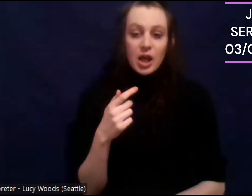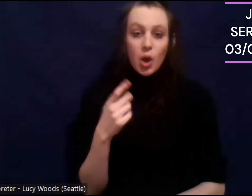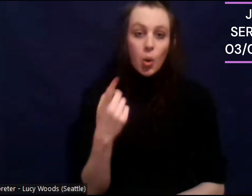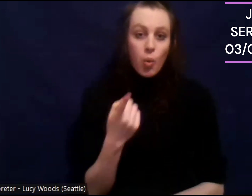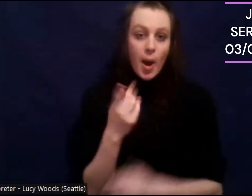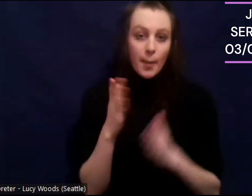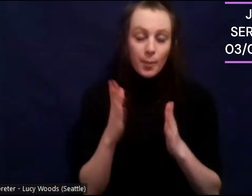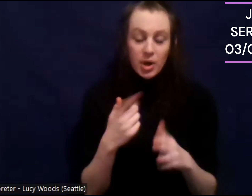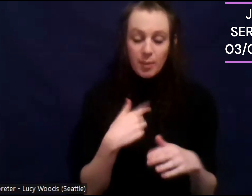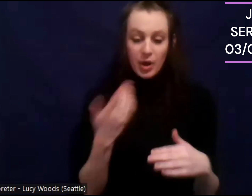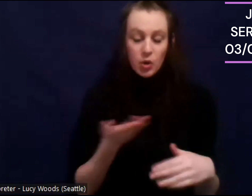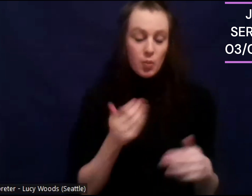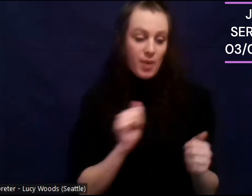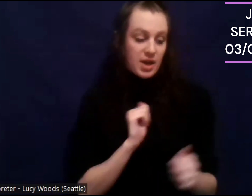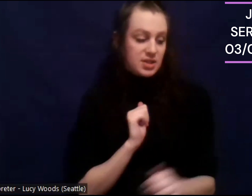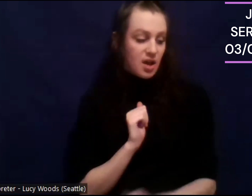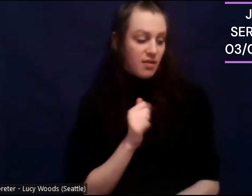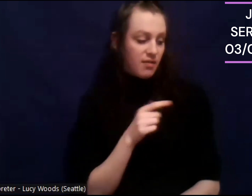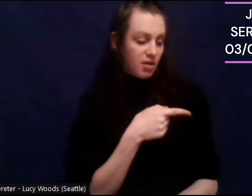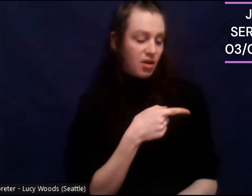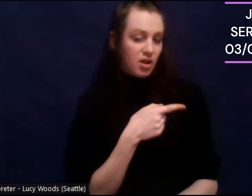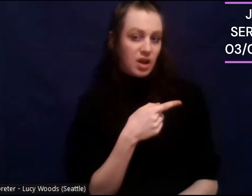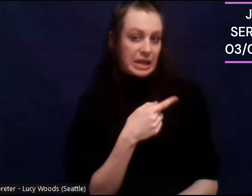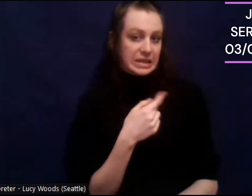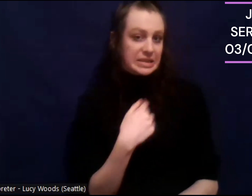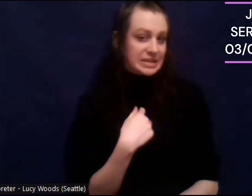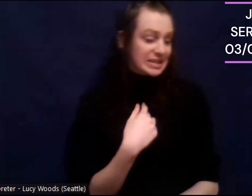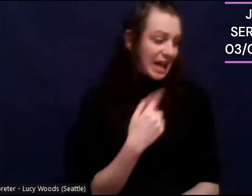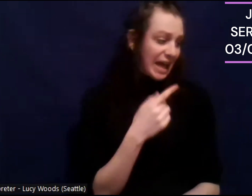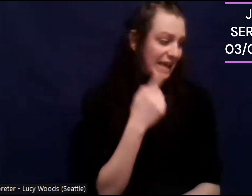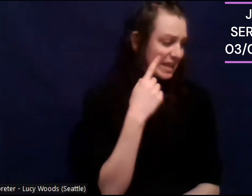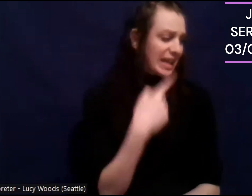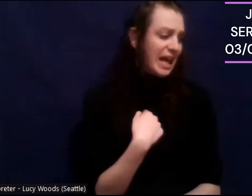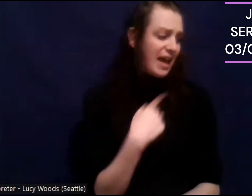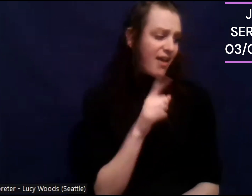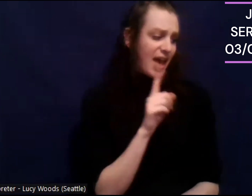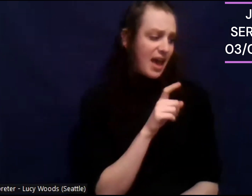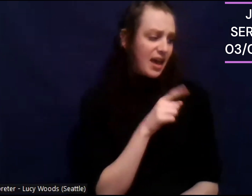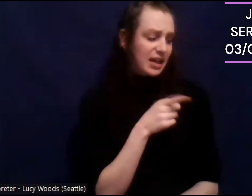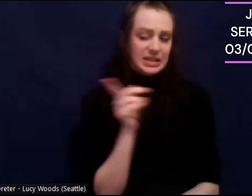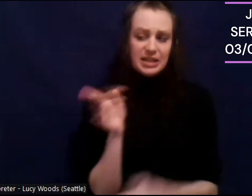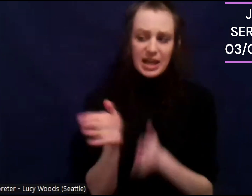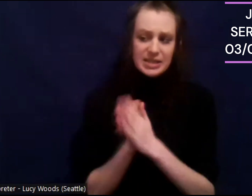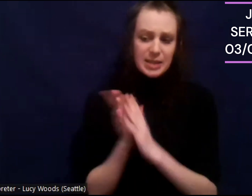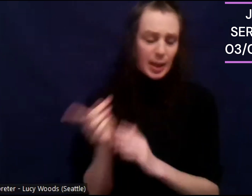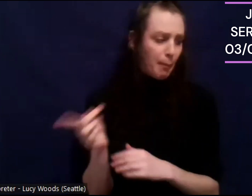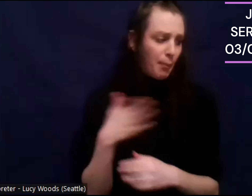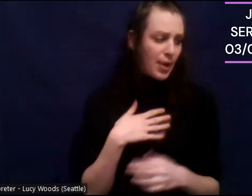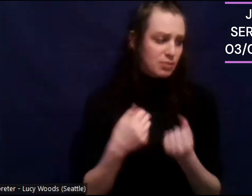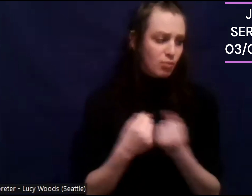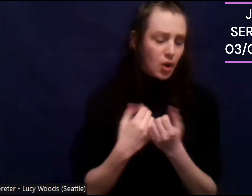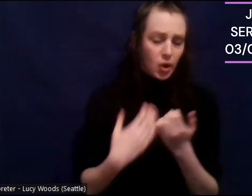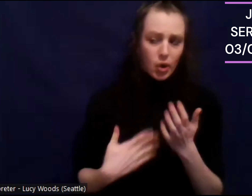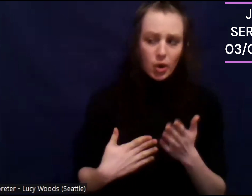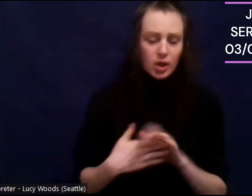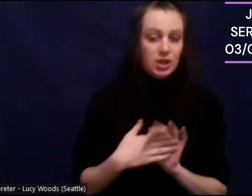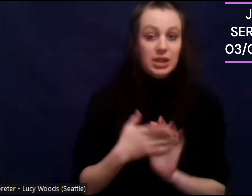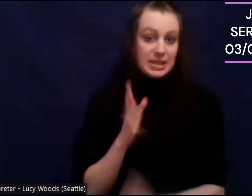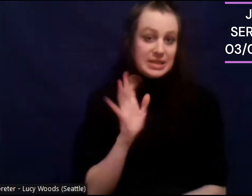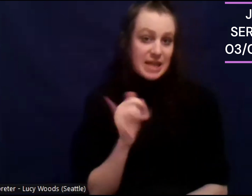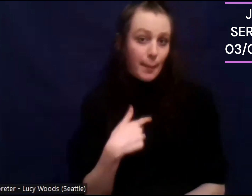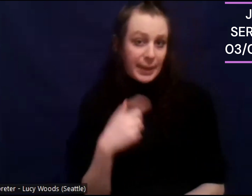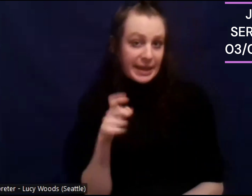was sitting next to me. And I leaned over and I said, "I think I'm going to ask that guy to be my sponsor." Because that's exactly what I needed to hear that